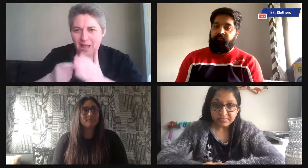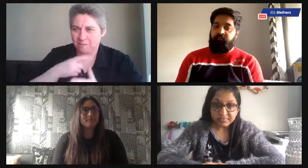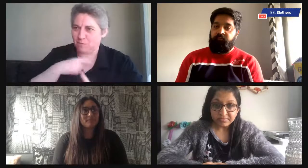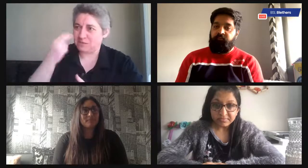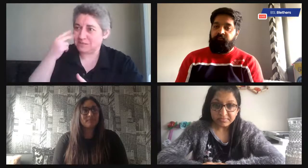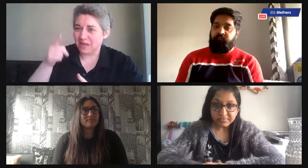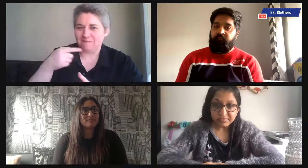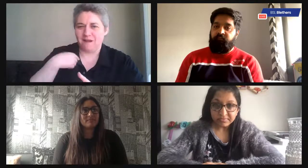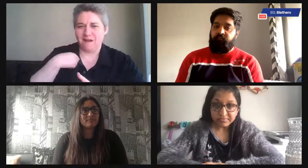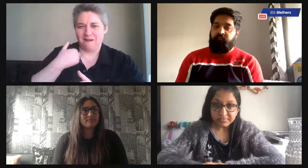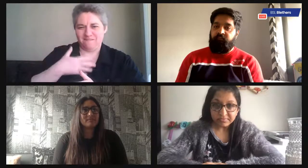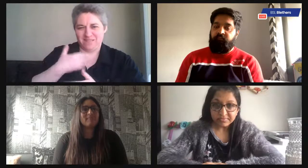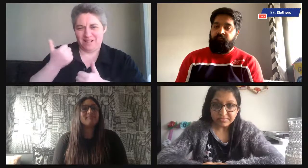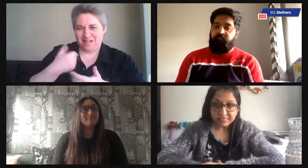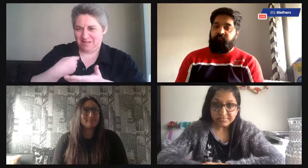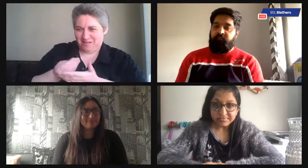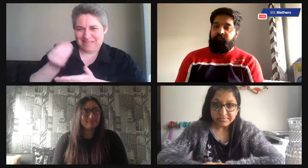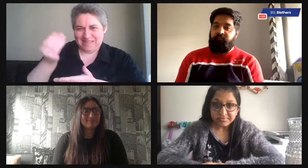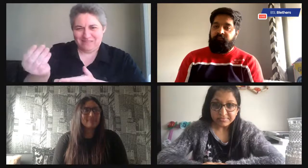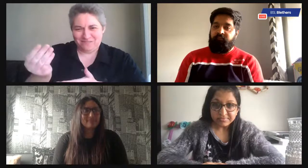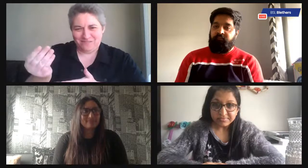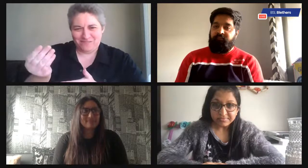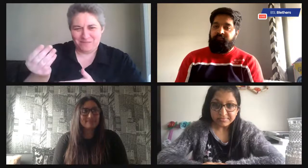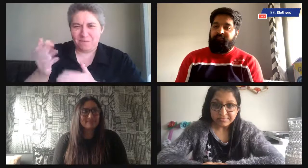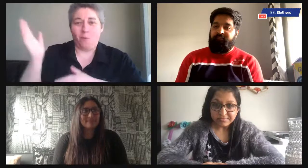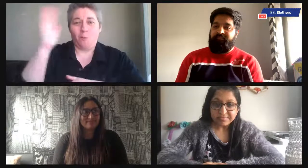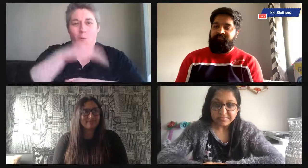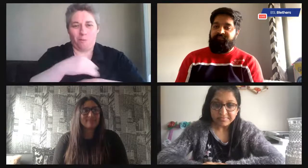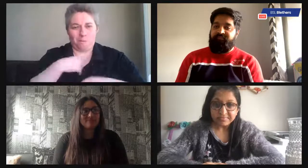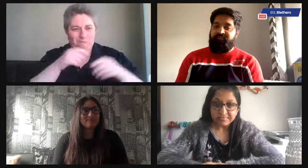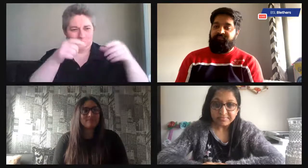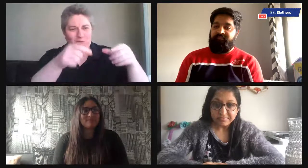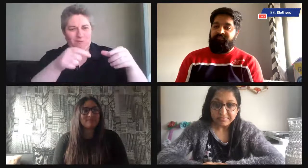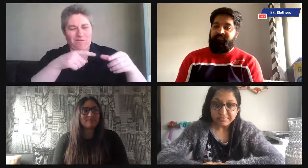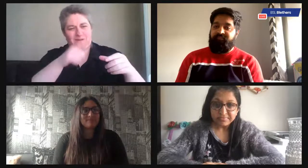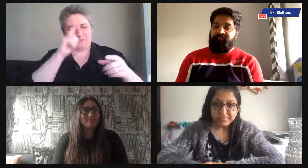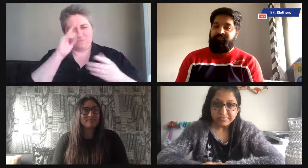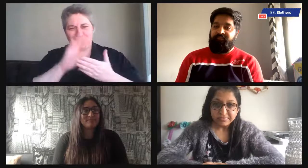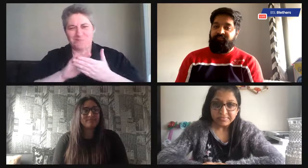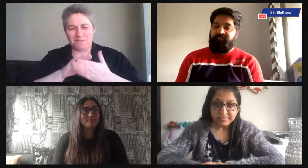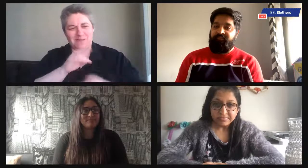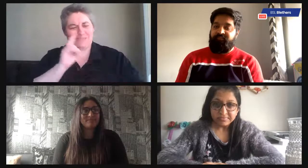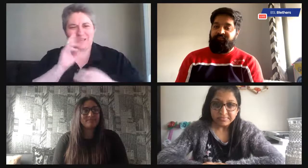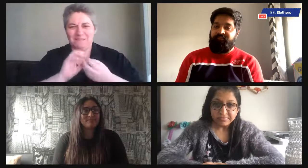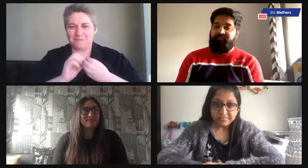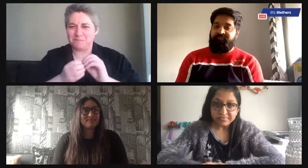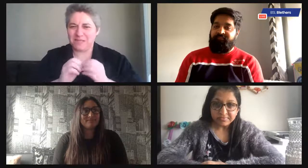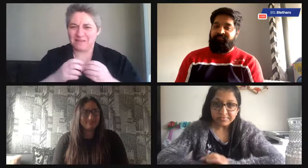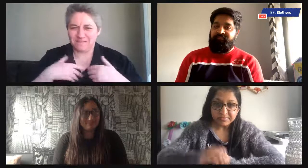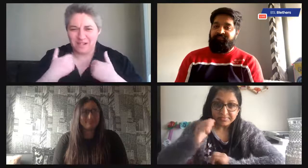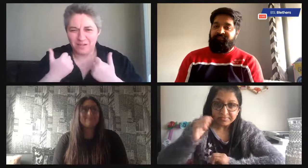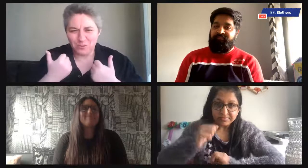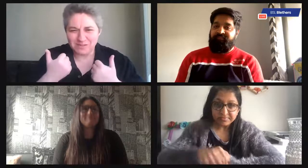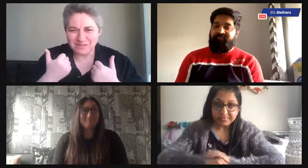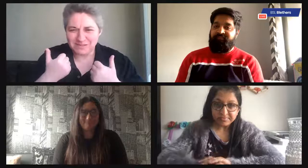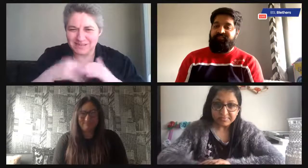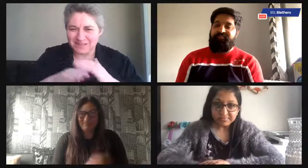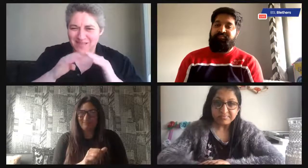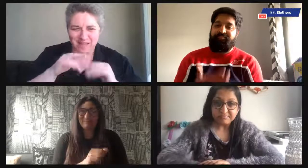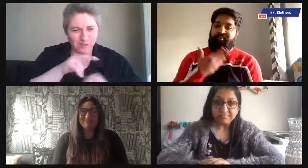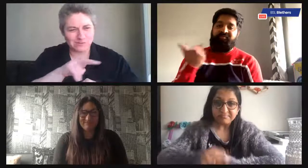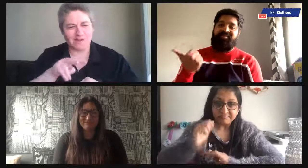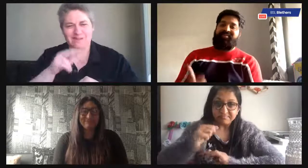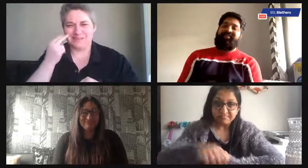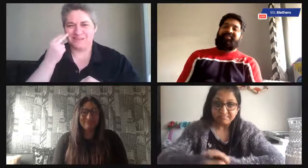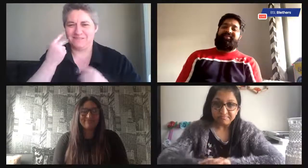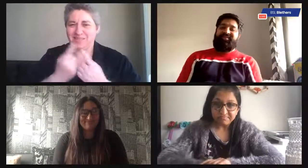like things that they've made themselves. And if I know a deaf person made it, there's just something about it, probably because they're just like me. And I just feel